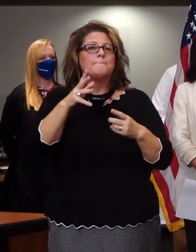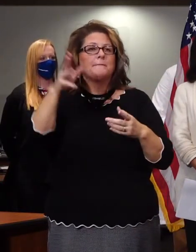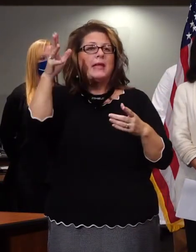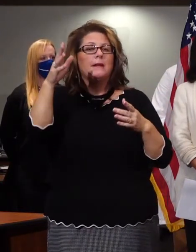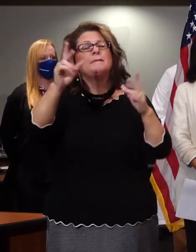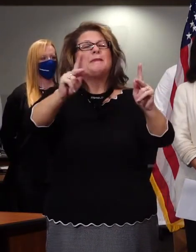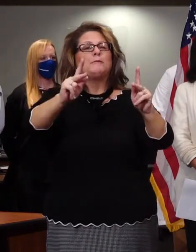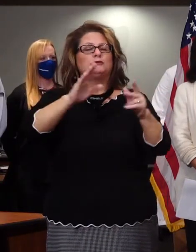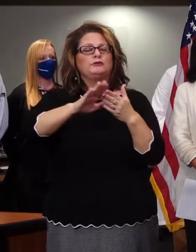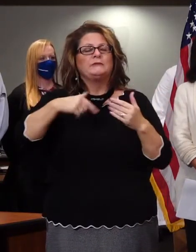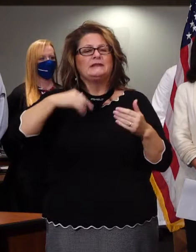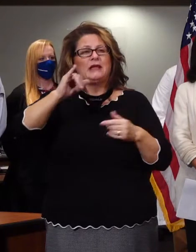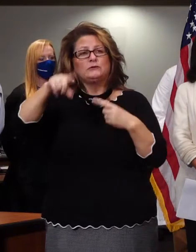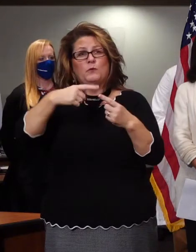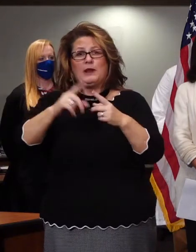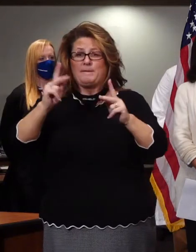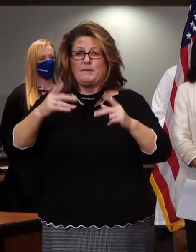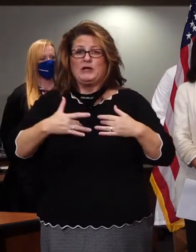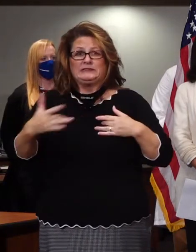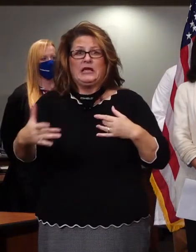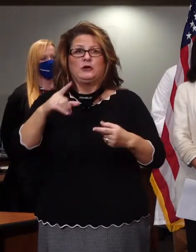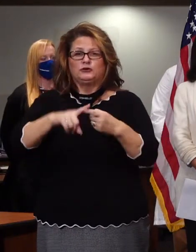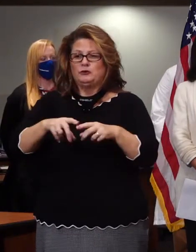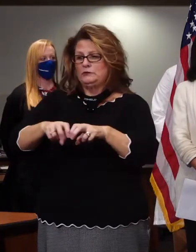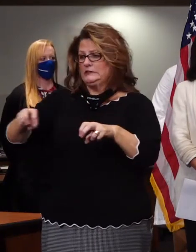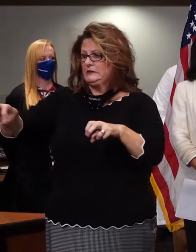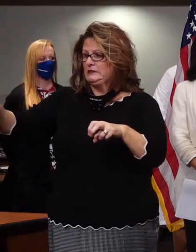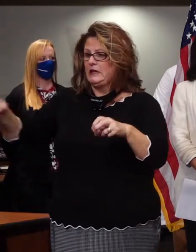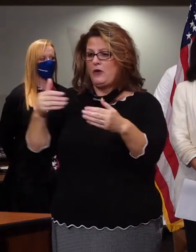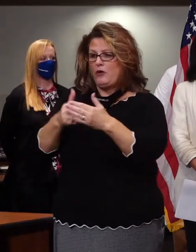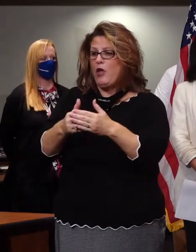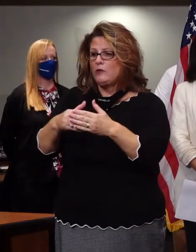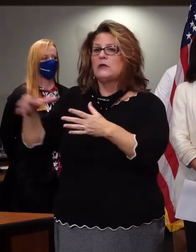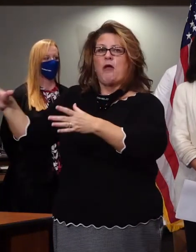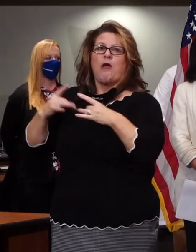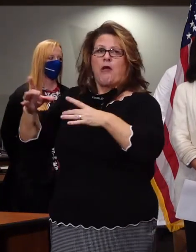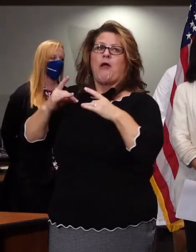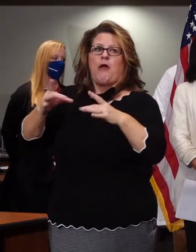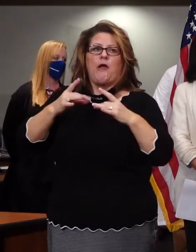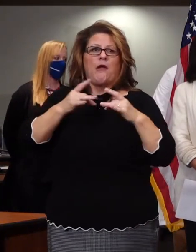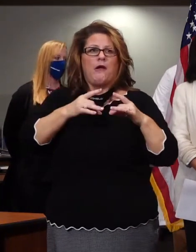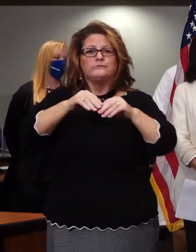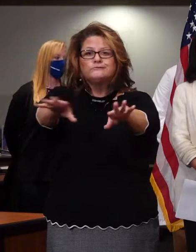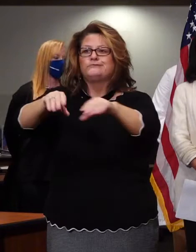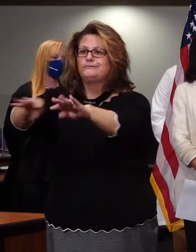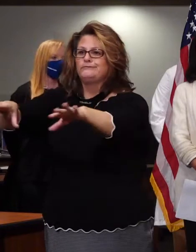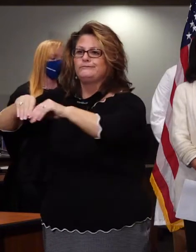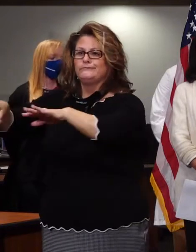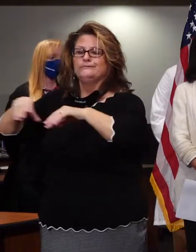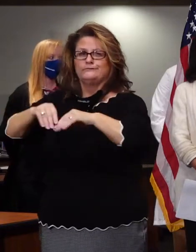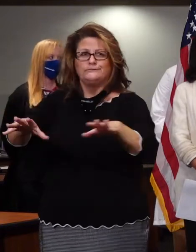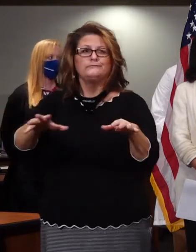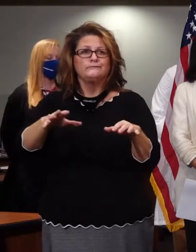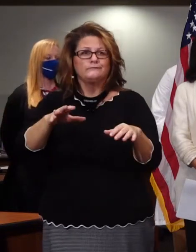close together in various settings, that is the best opportunity for this virus to spread. So that is here, that is